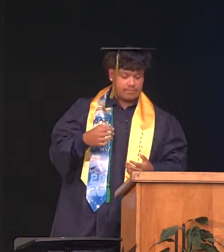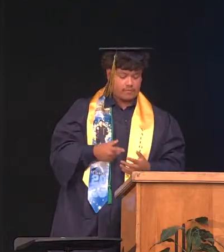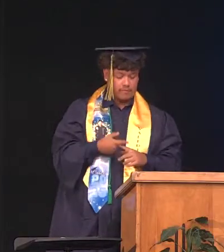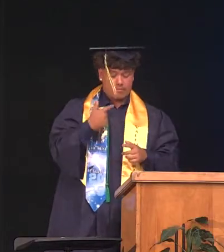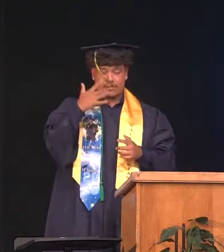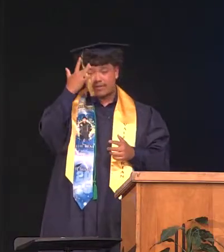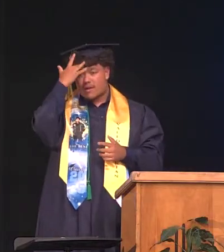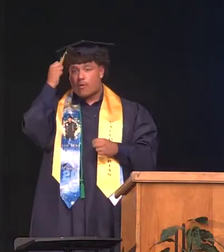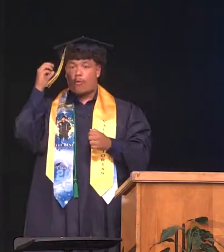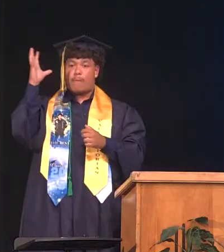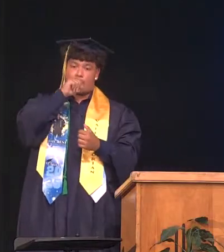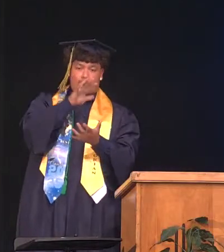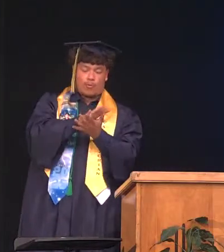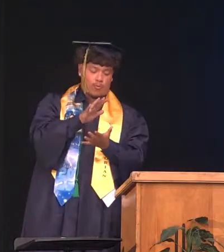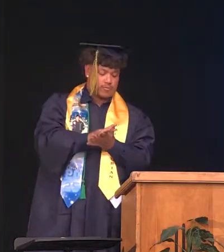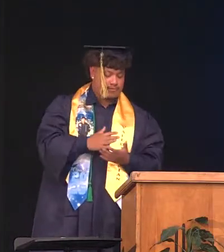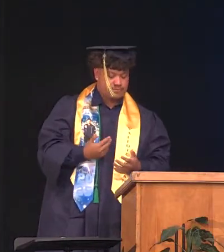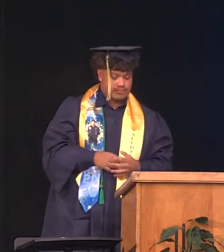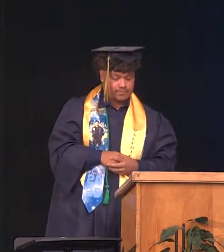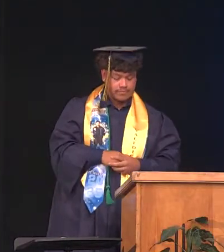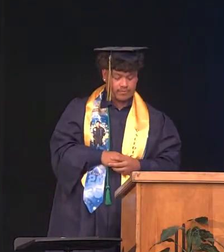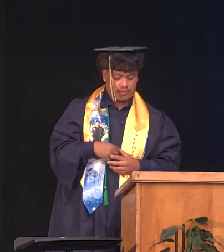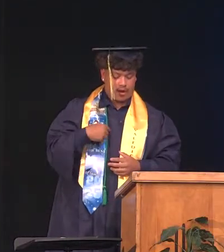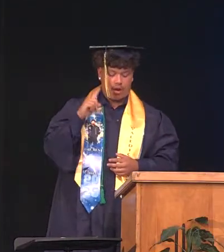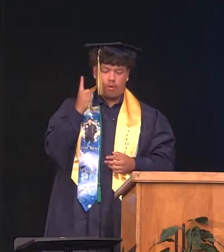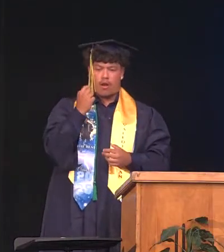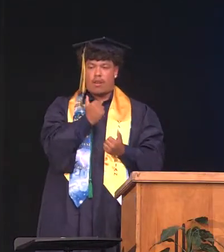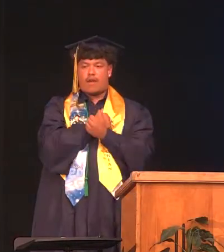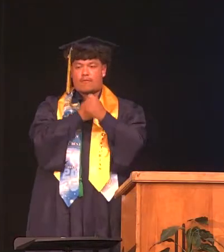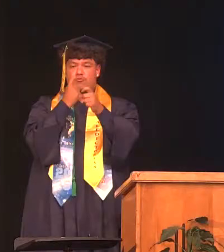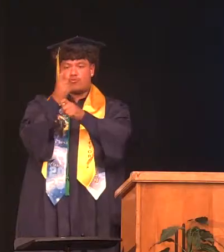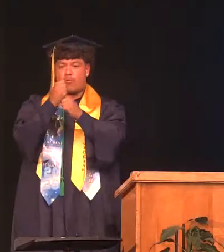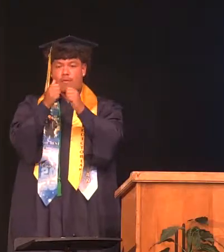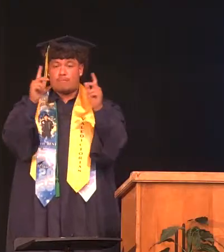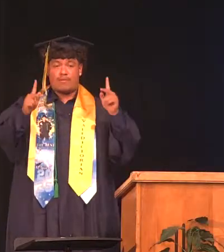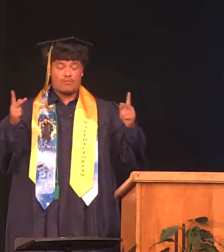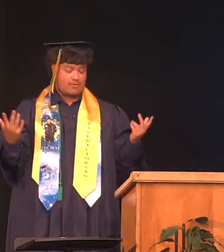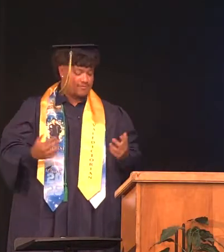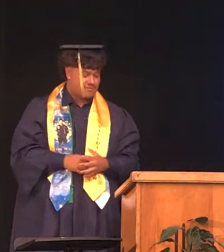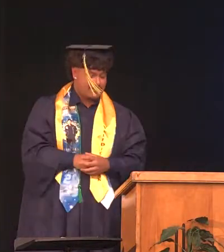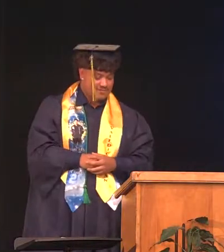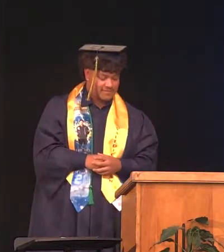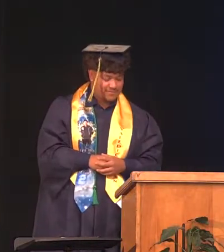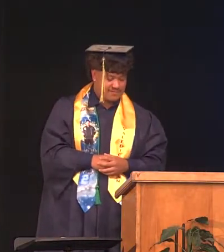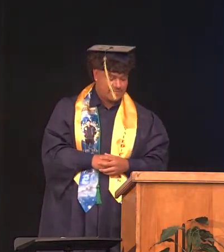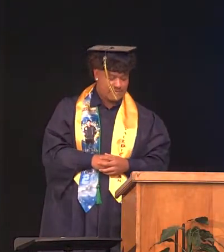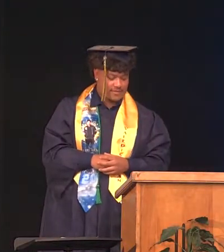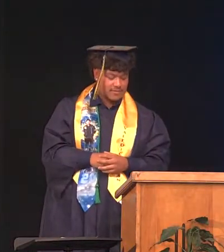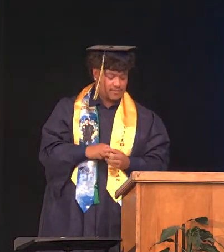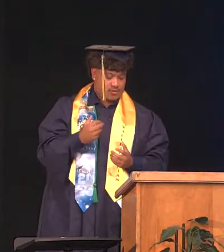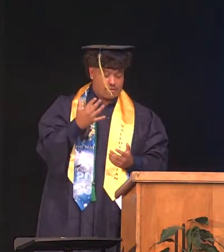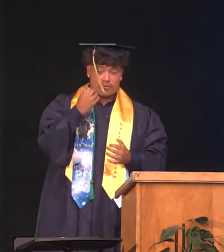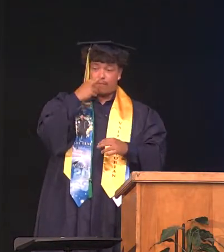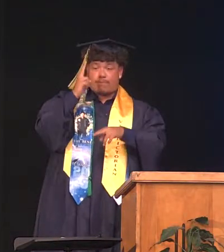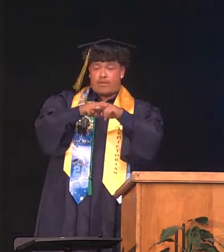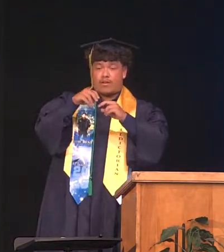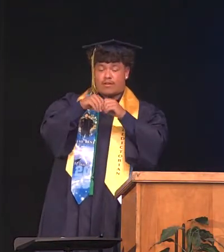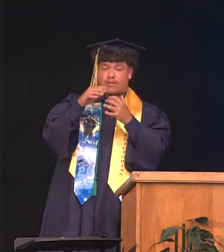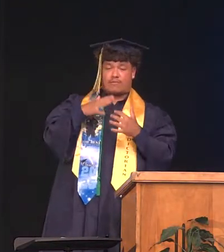They would always come to see me and find me at school if I was out for a day or got sick. I really love to joke around with my friends.